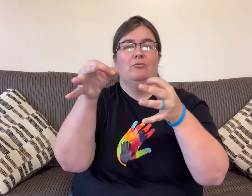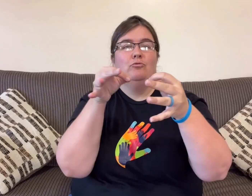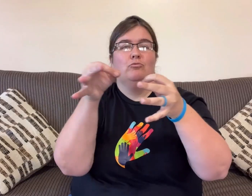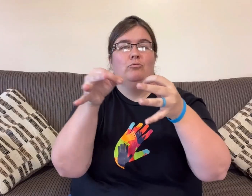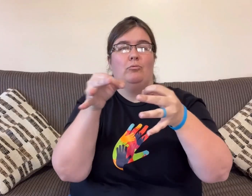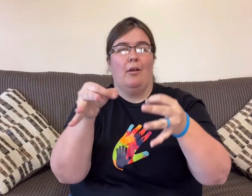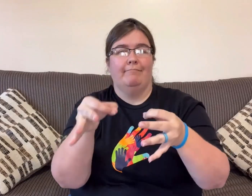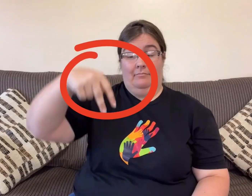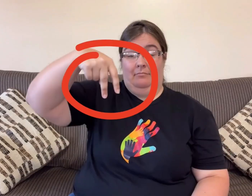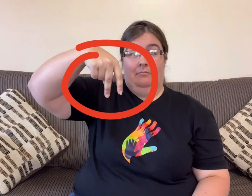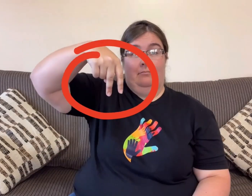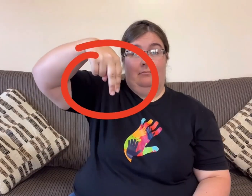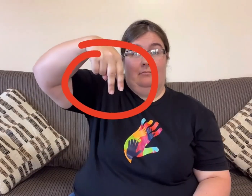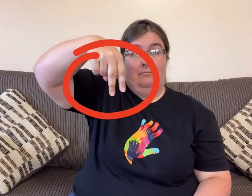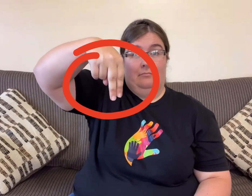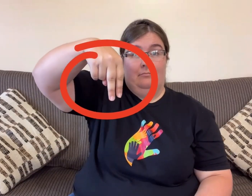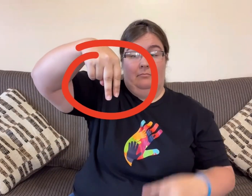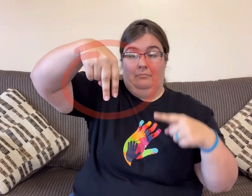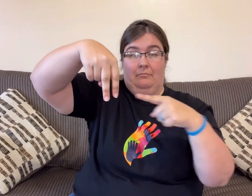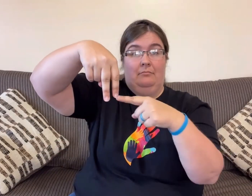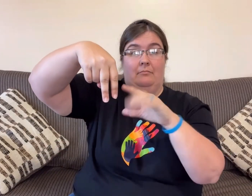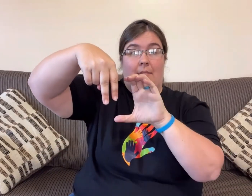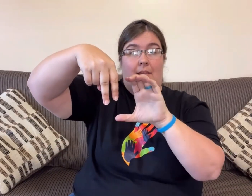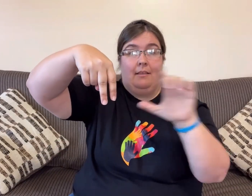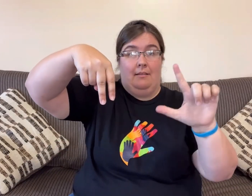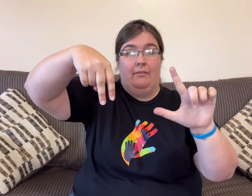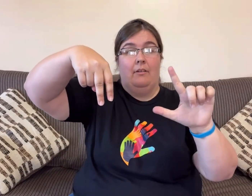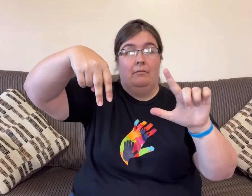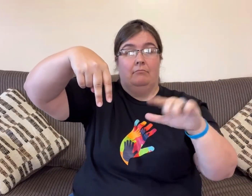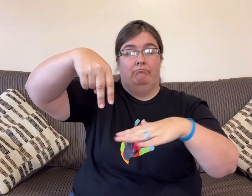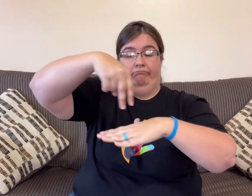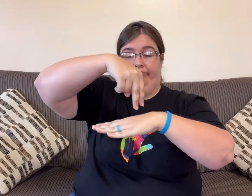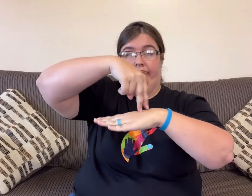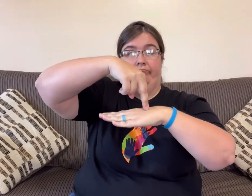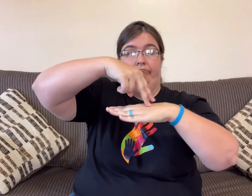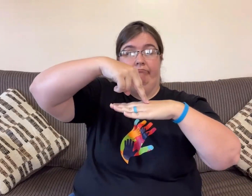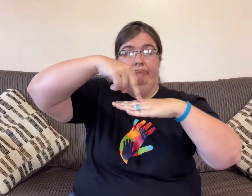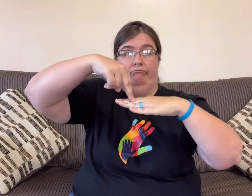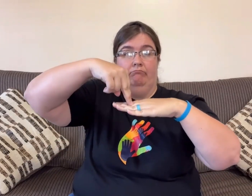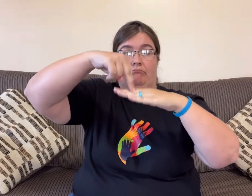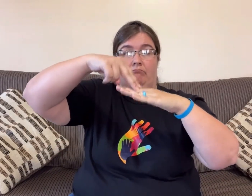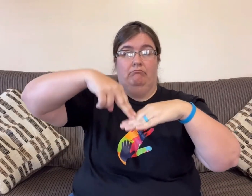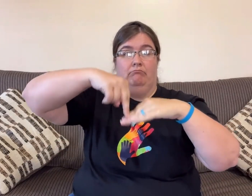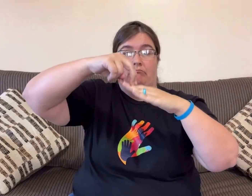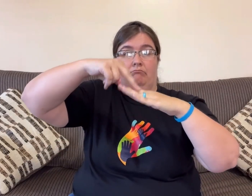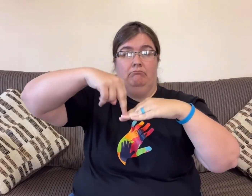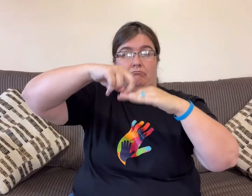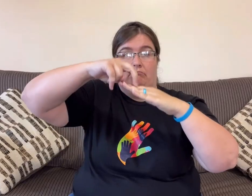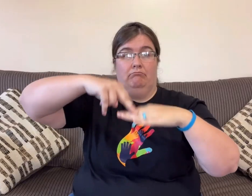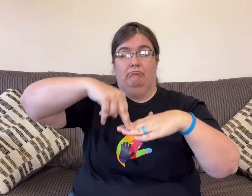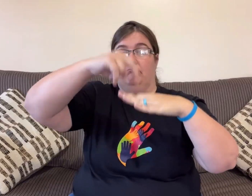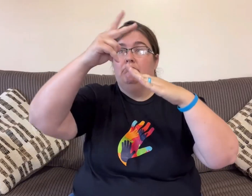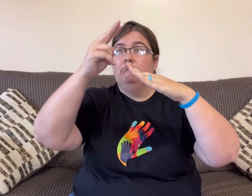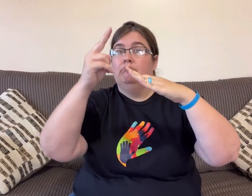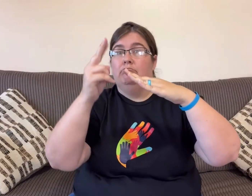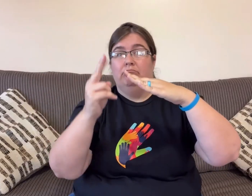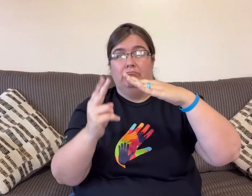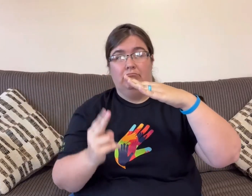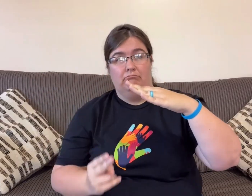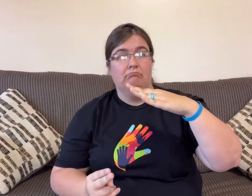between items and people. So this hand shape is a classifier. You can show someone walking and jumping off a diving board, their legs fluttering